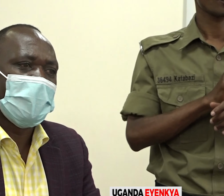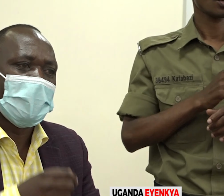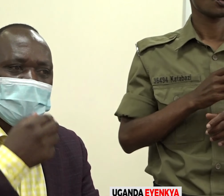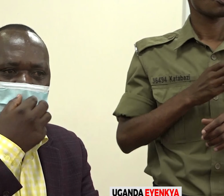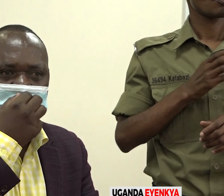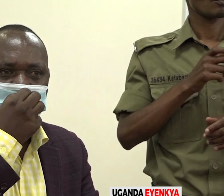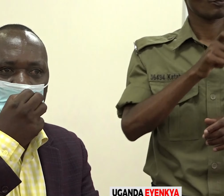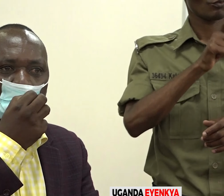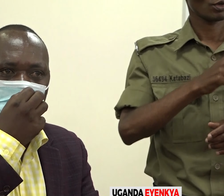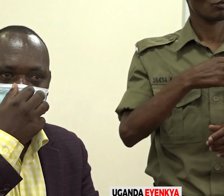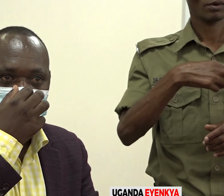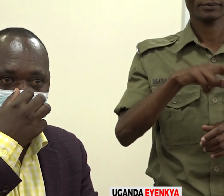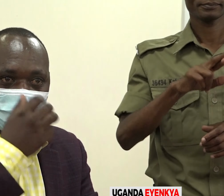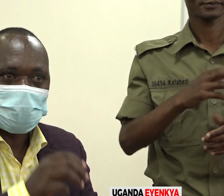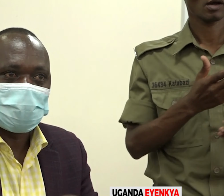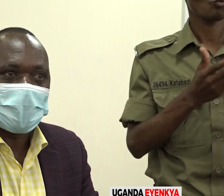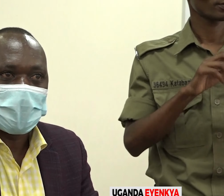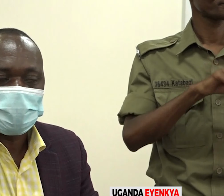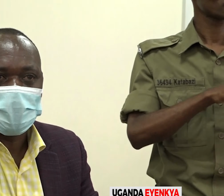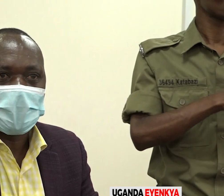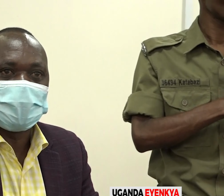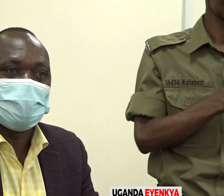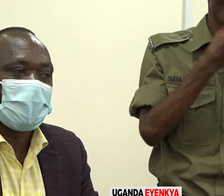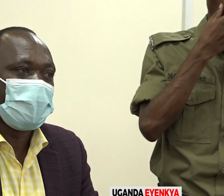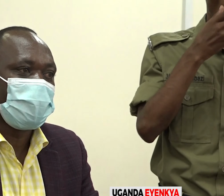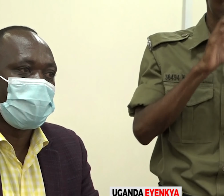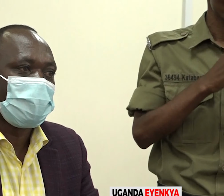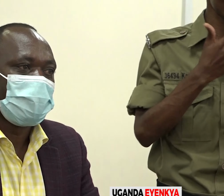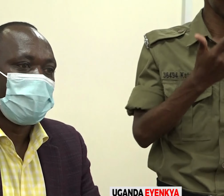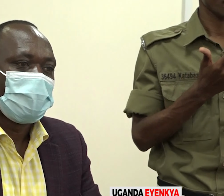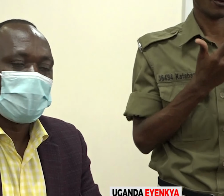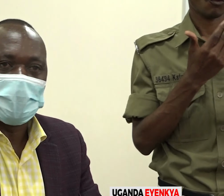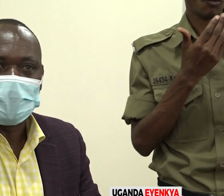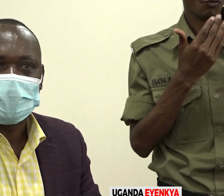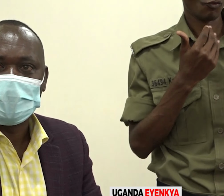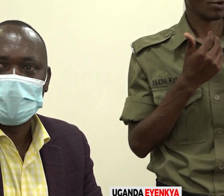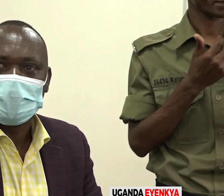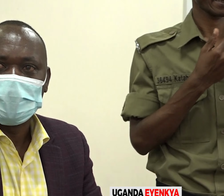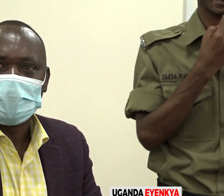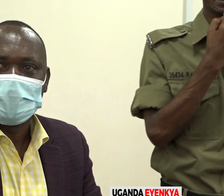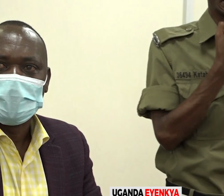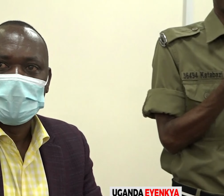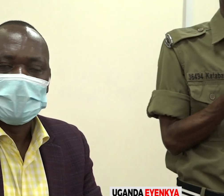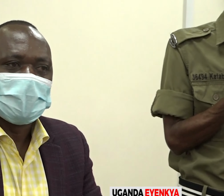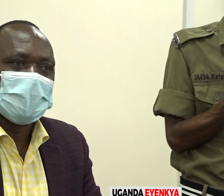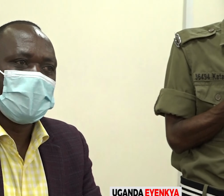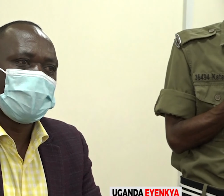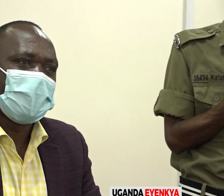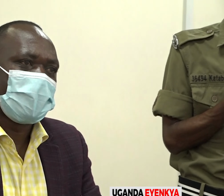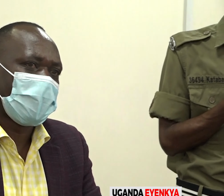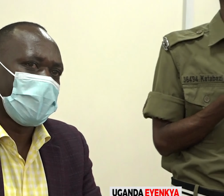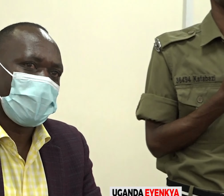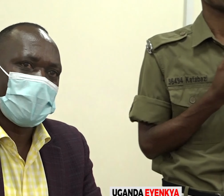where there are instances of violation, as you may want to call it. There